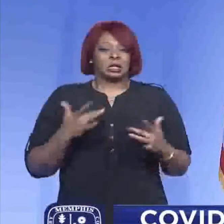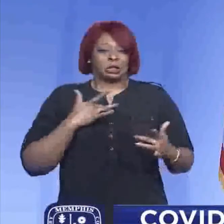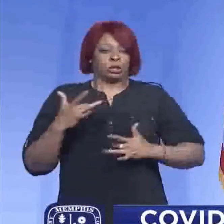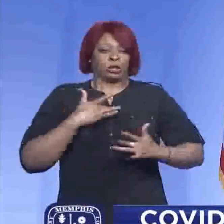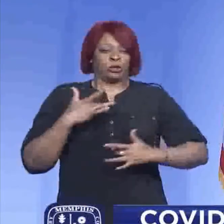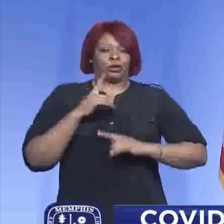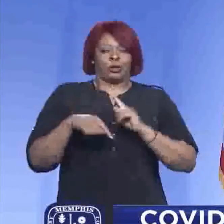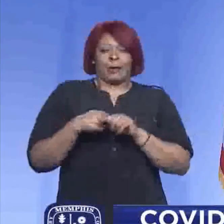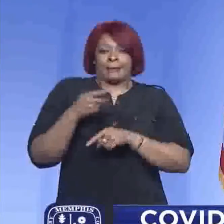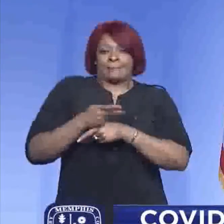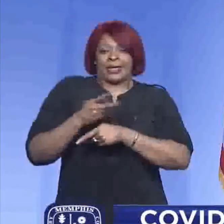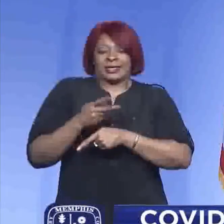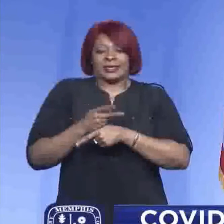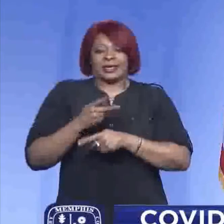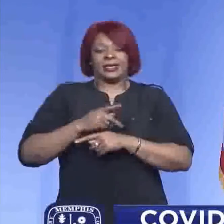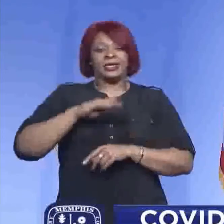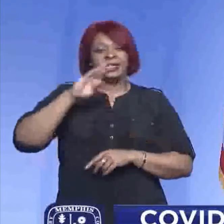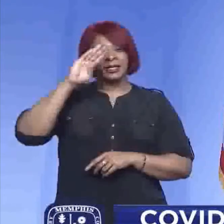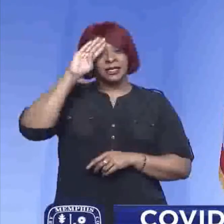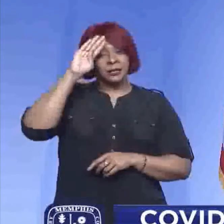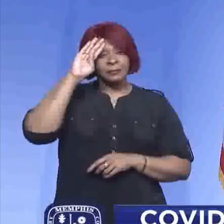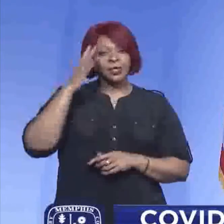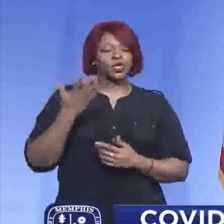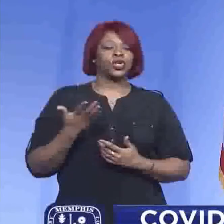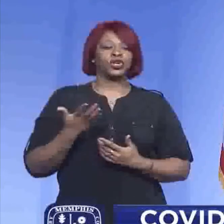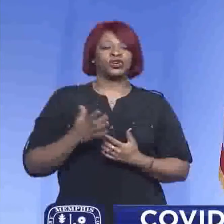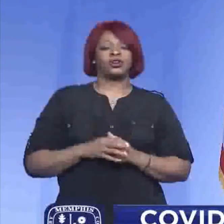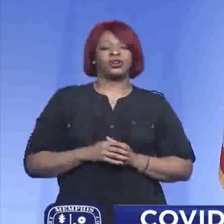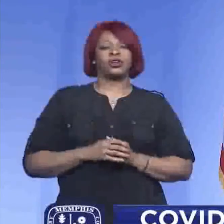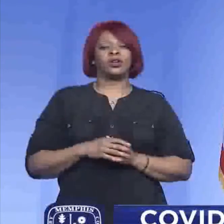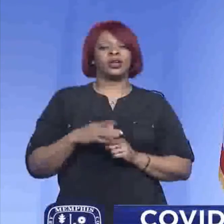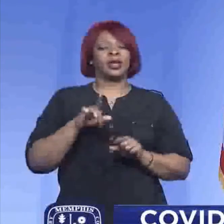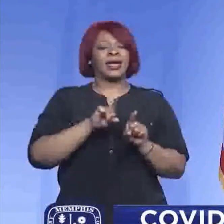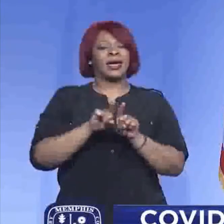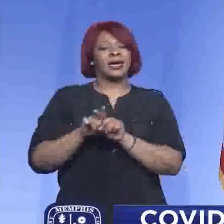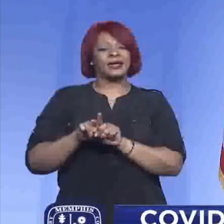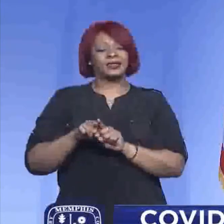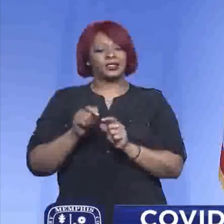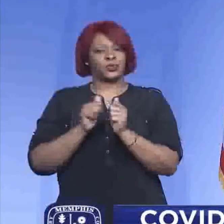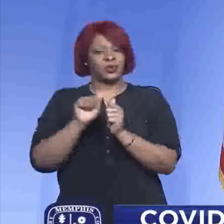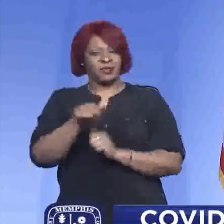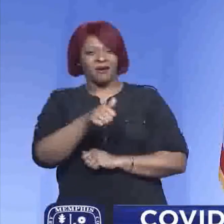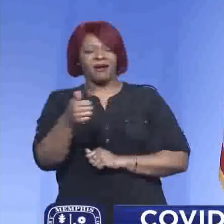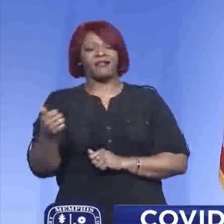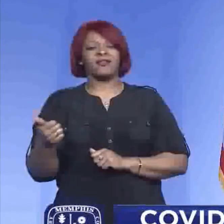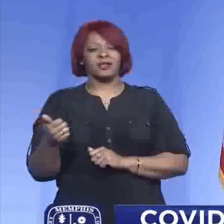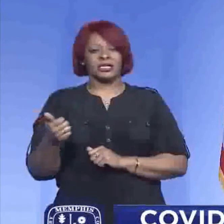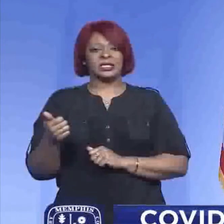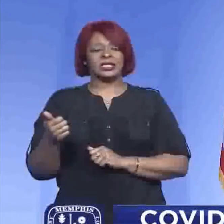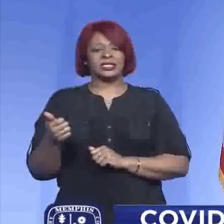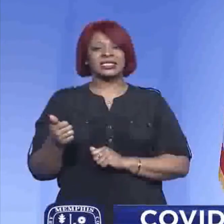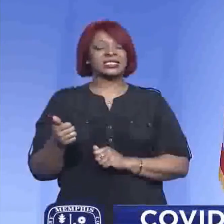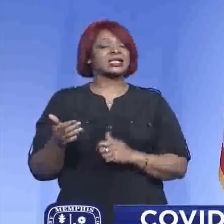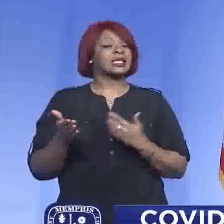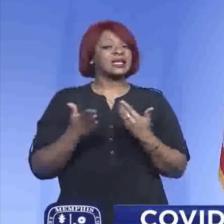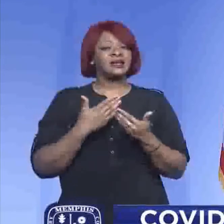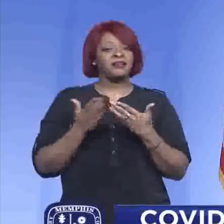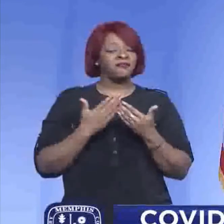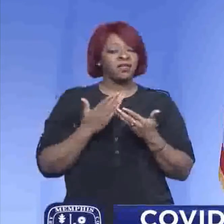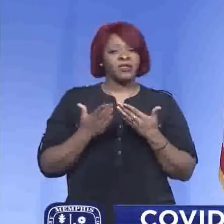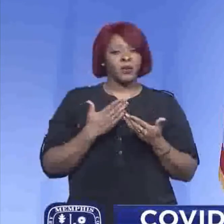with maintaining the temperature as you do with the others. And even